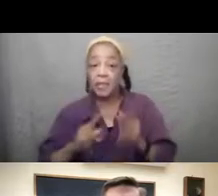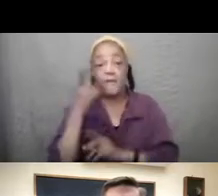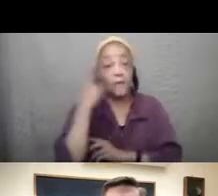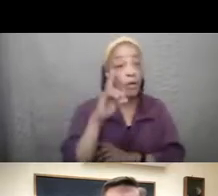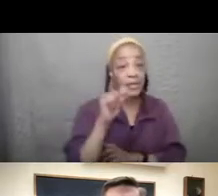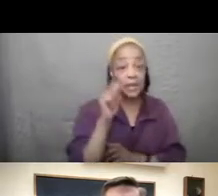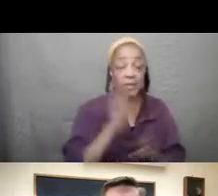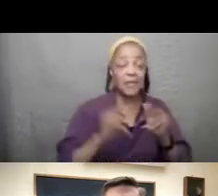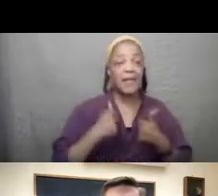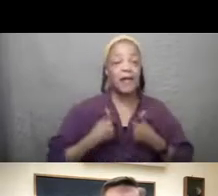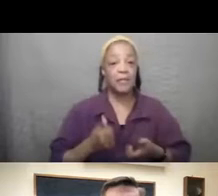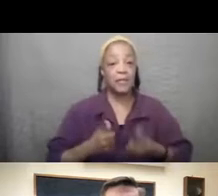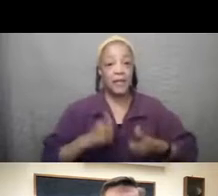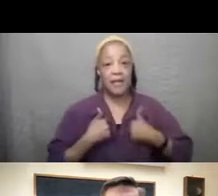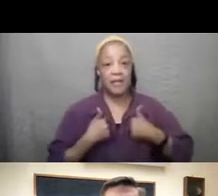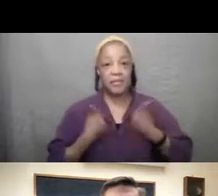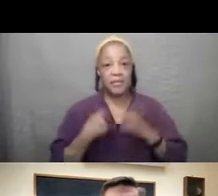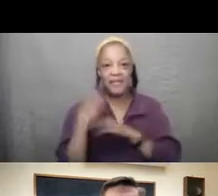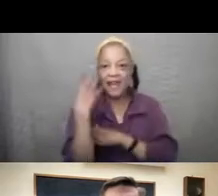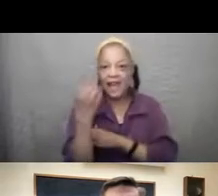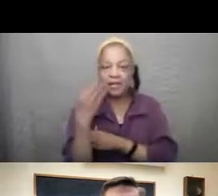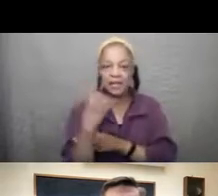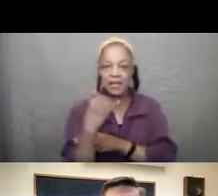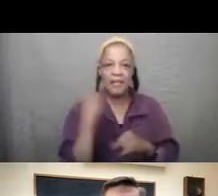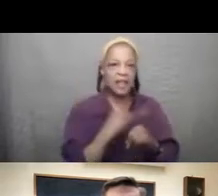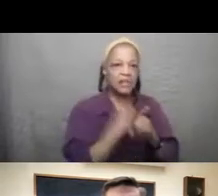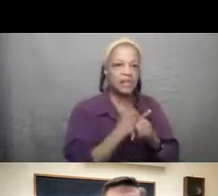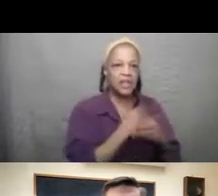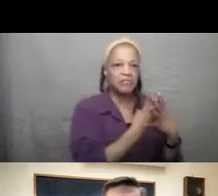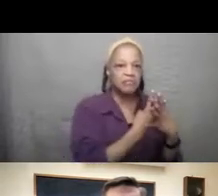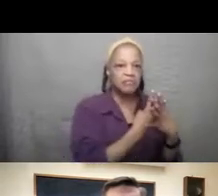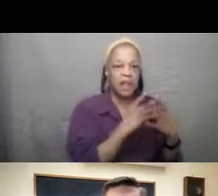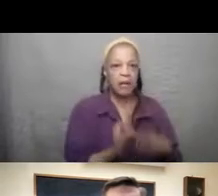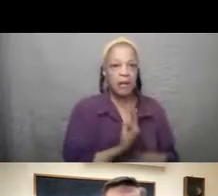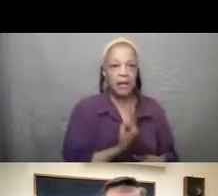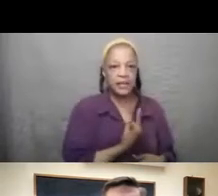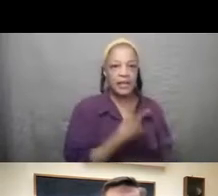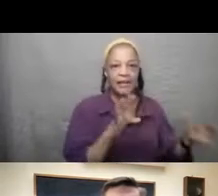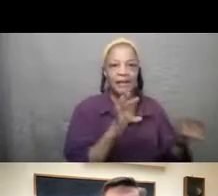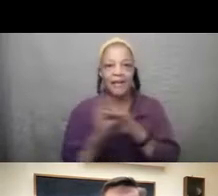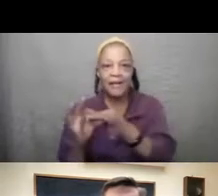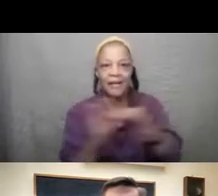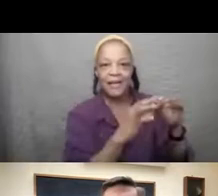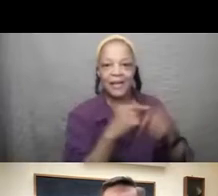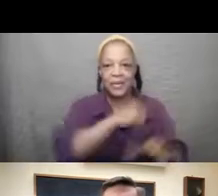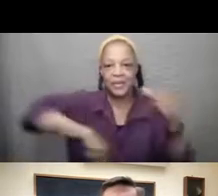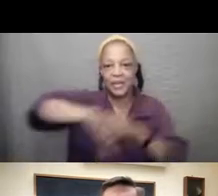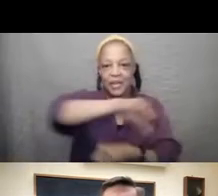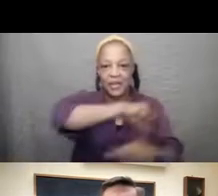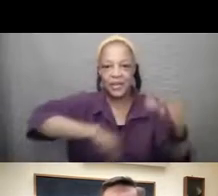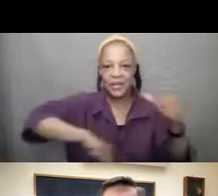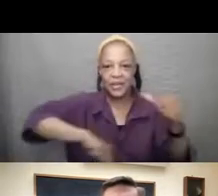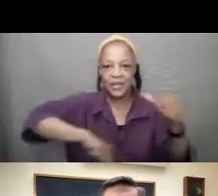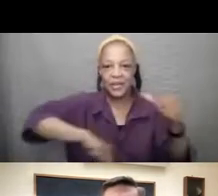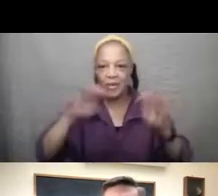them live outside the institutions and outside of isolation, connecting them to one another, to